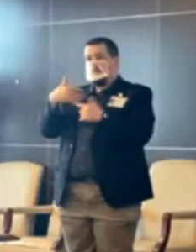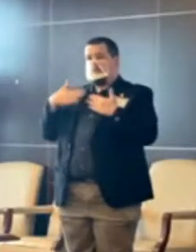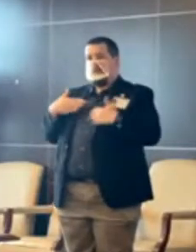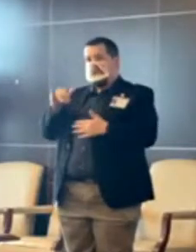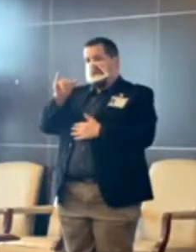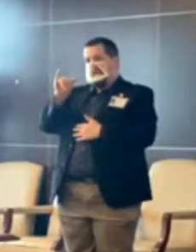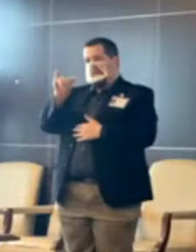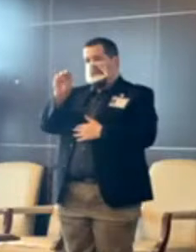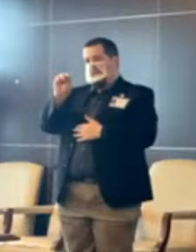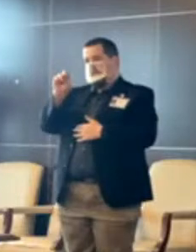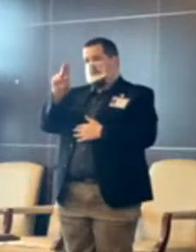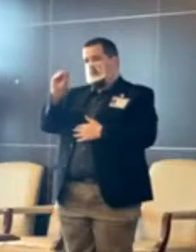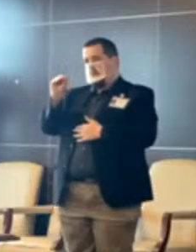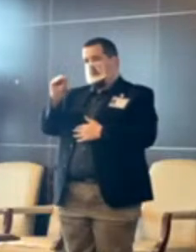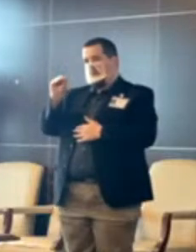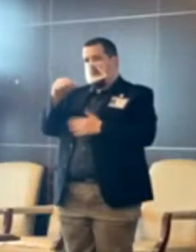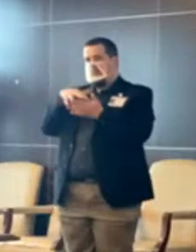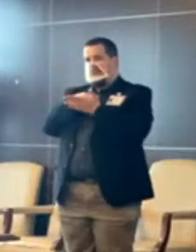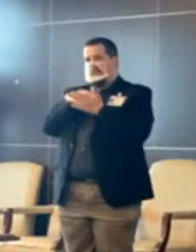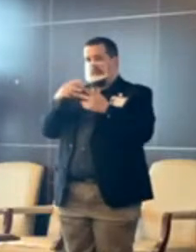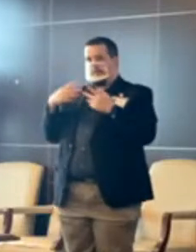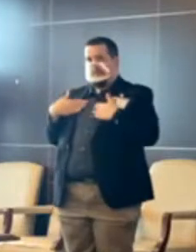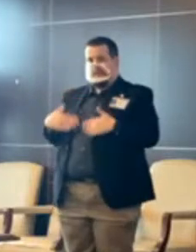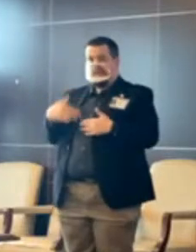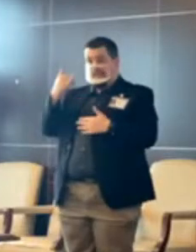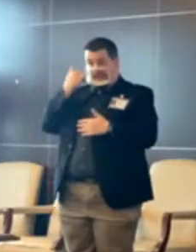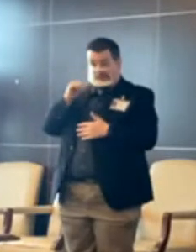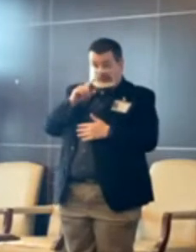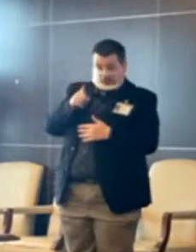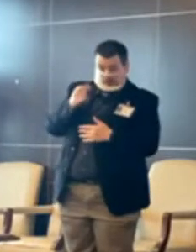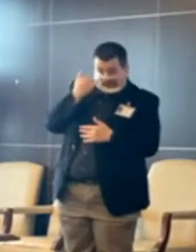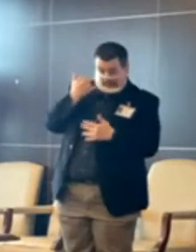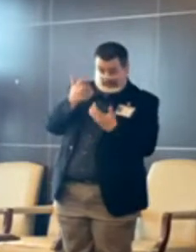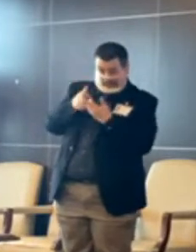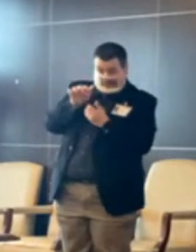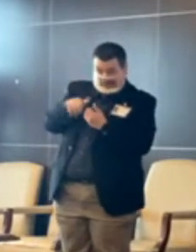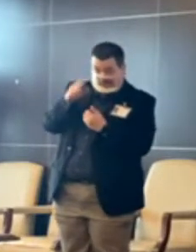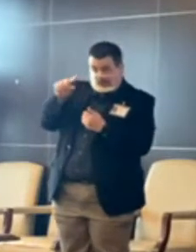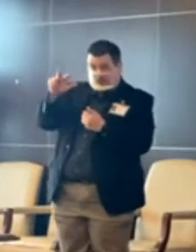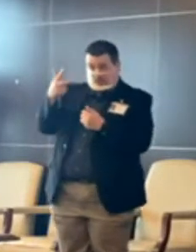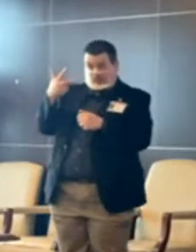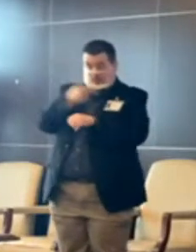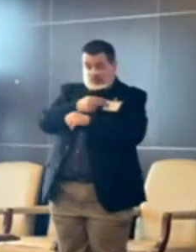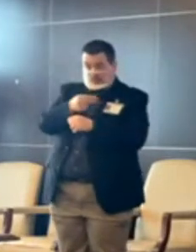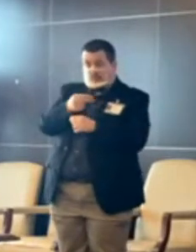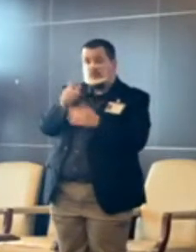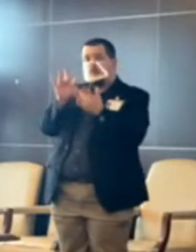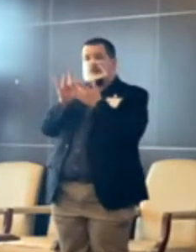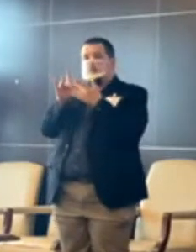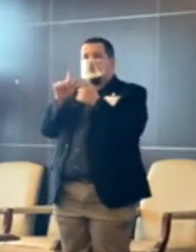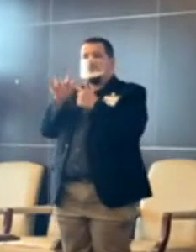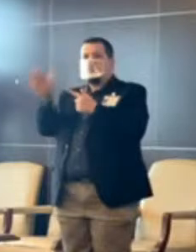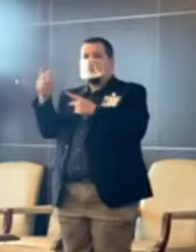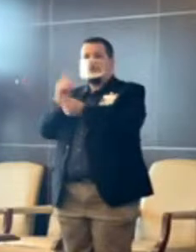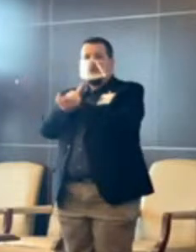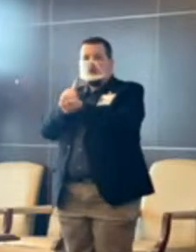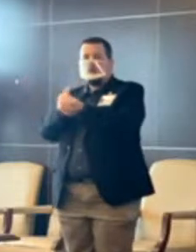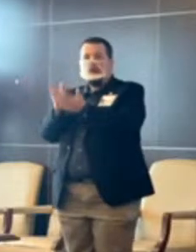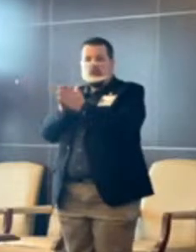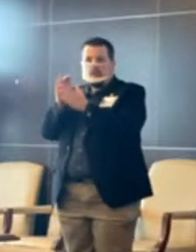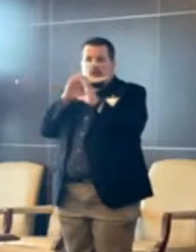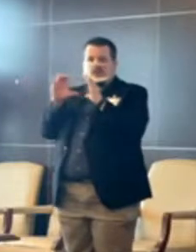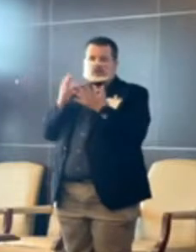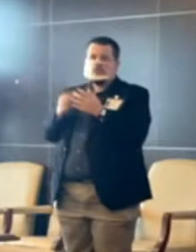immunocompromised patient. And if you're not sure if you meet that immunocompromised definition for that third dose, just reach out to your healthcare provider and have